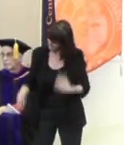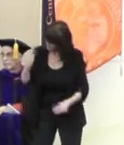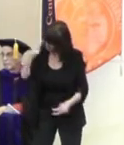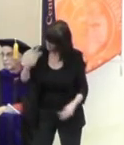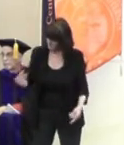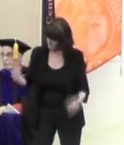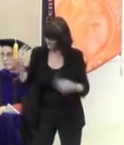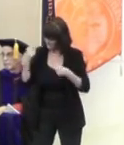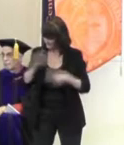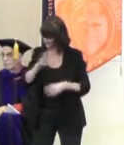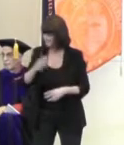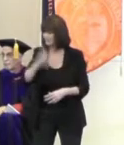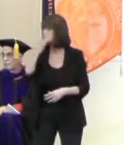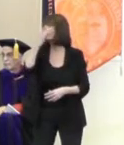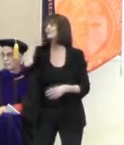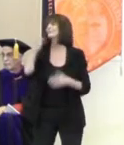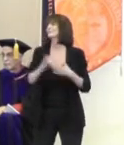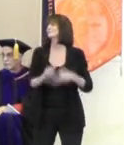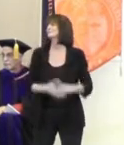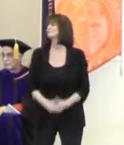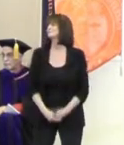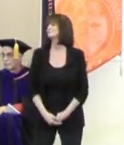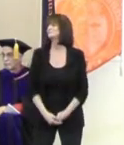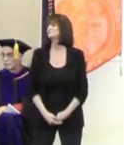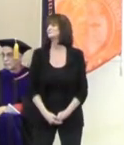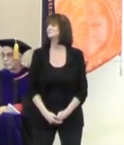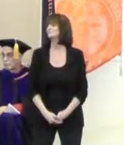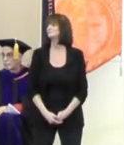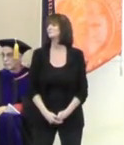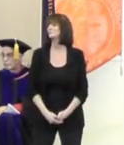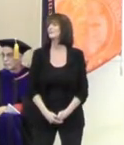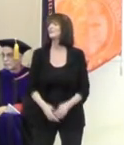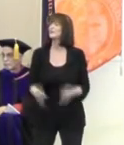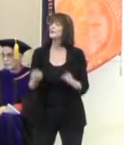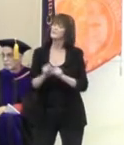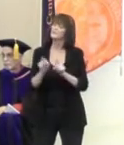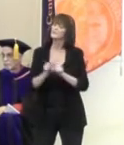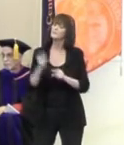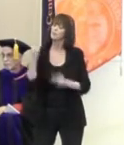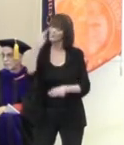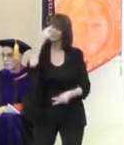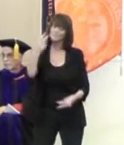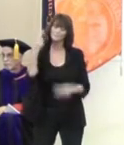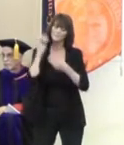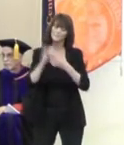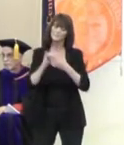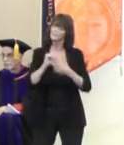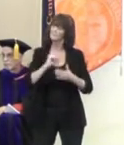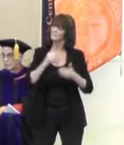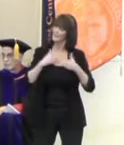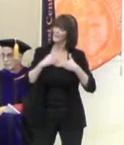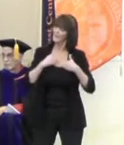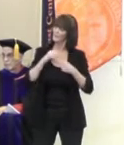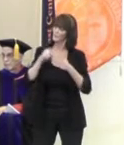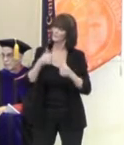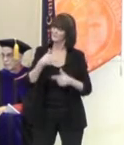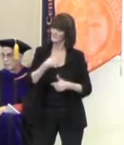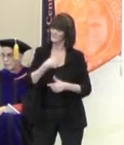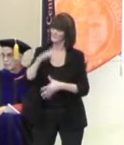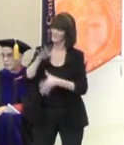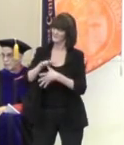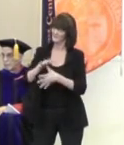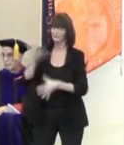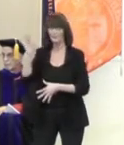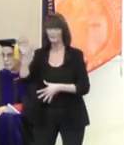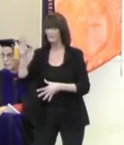Memories. I'll never forget memories. And then I'll tell you one of the memories I had as a senior here in 1950